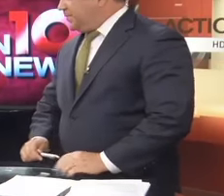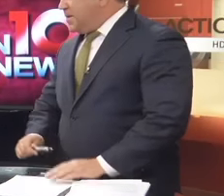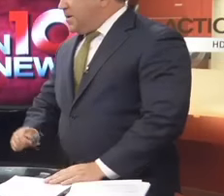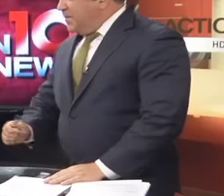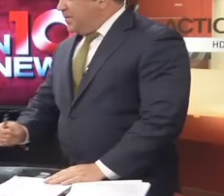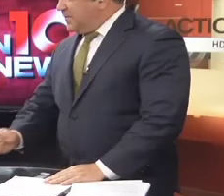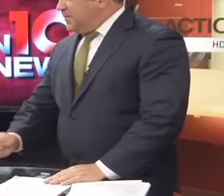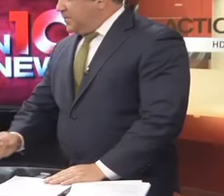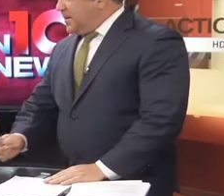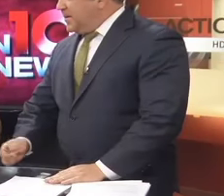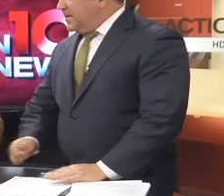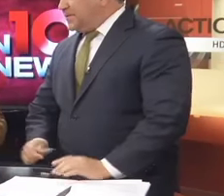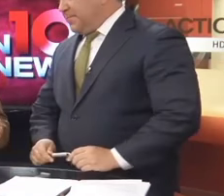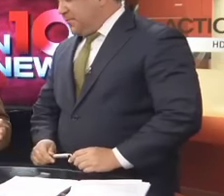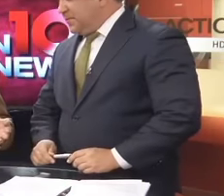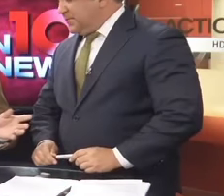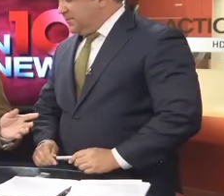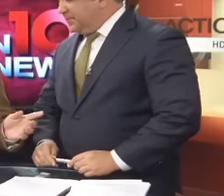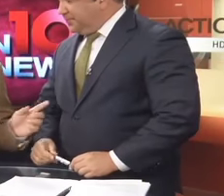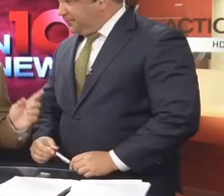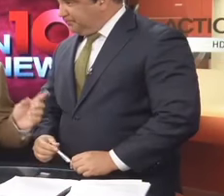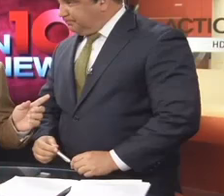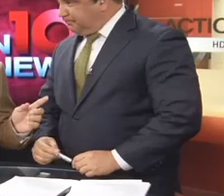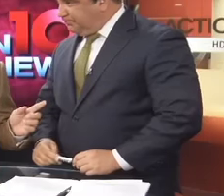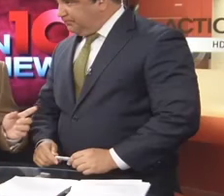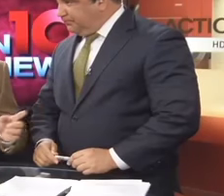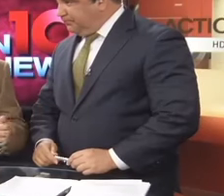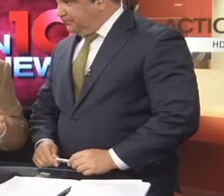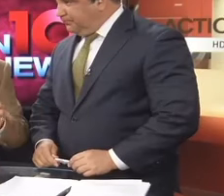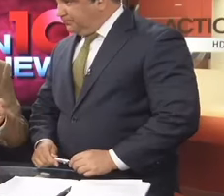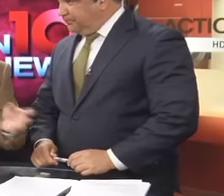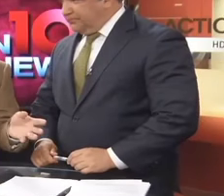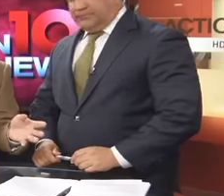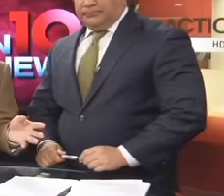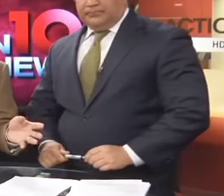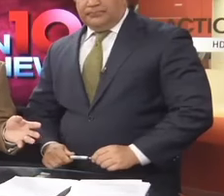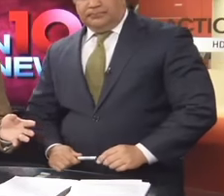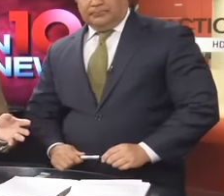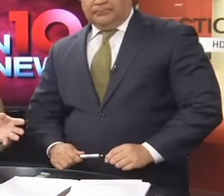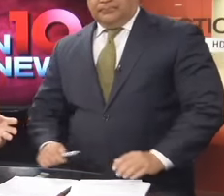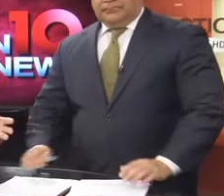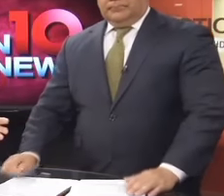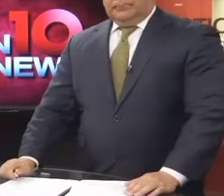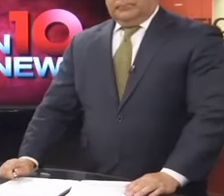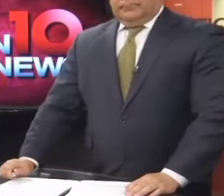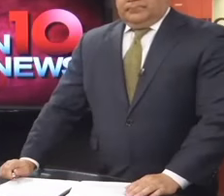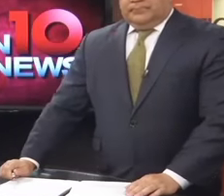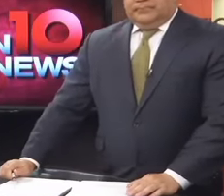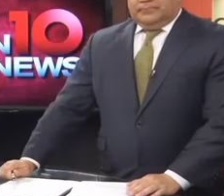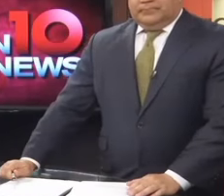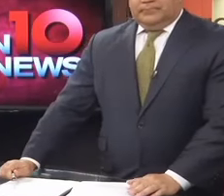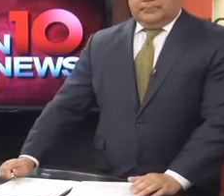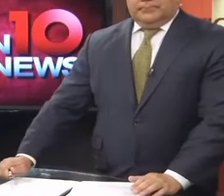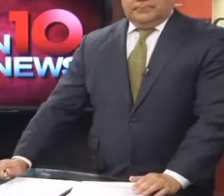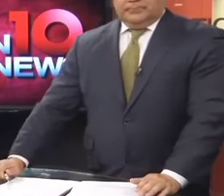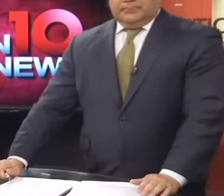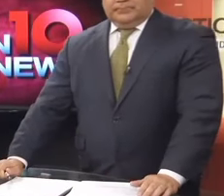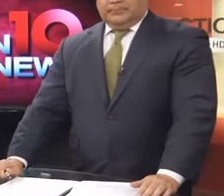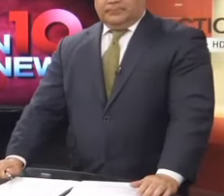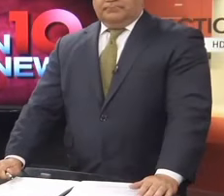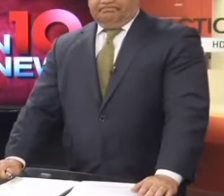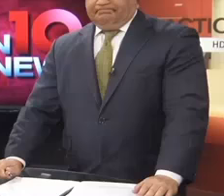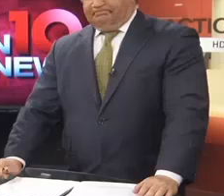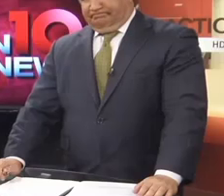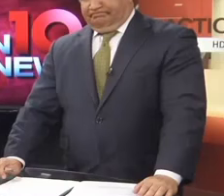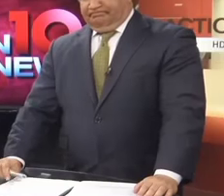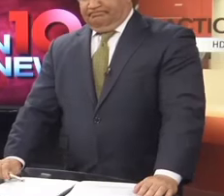So this, the sandbags, they're getting on top of this. Right, right. That is correct. And she was saying, Margie Rose, the city manager, everybody can go